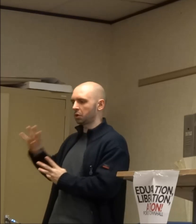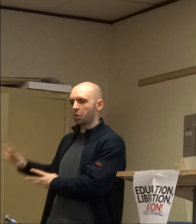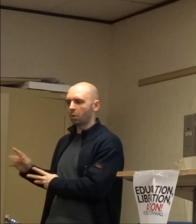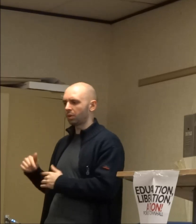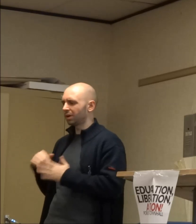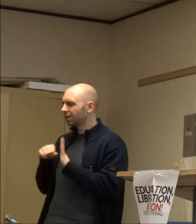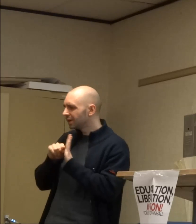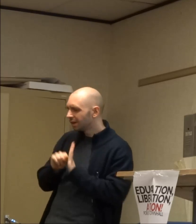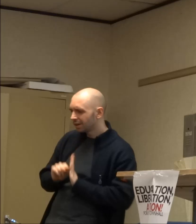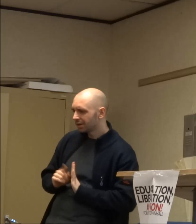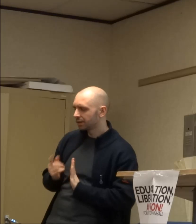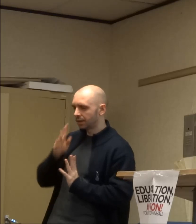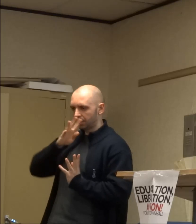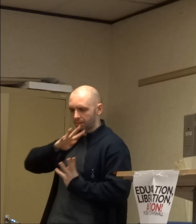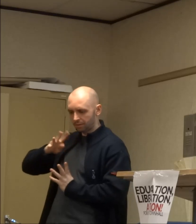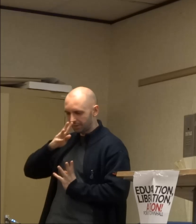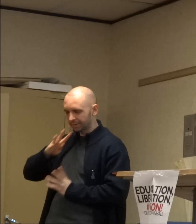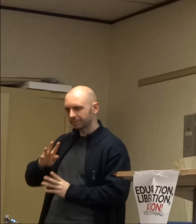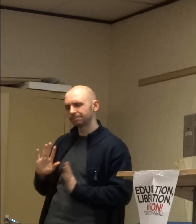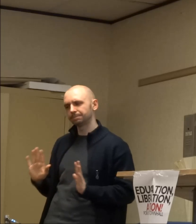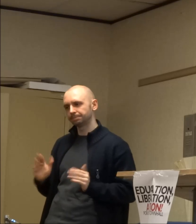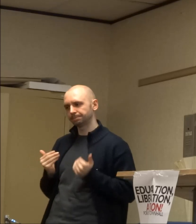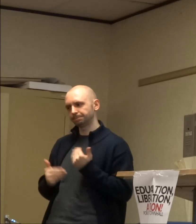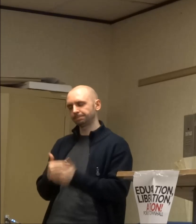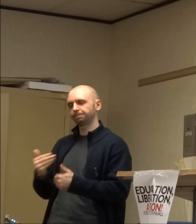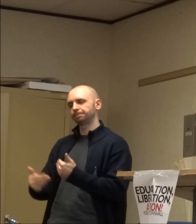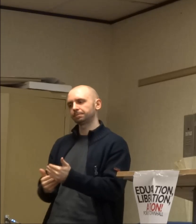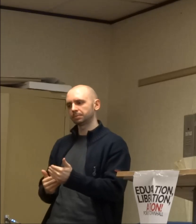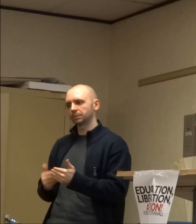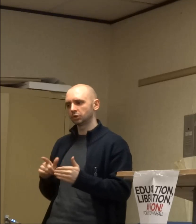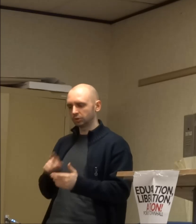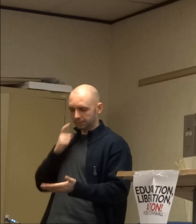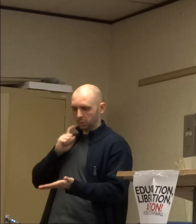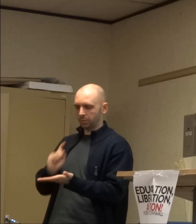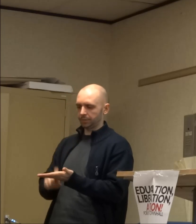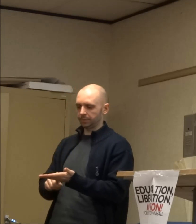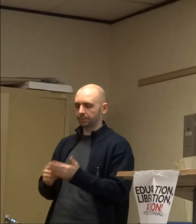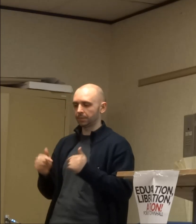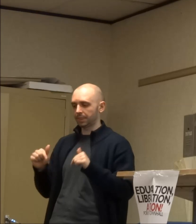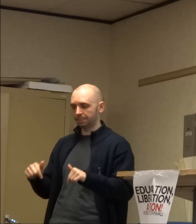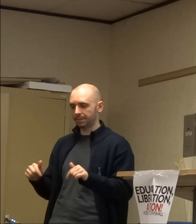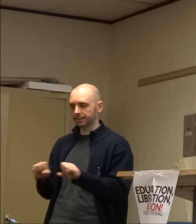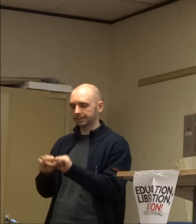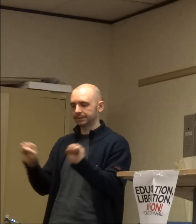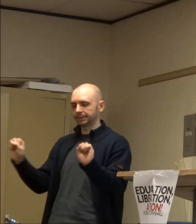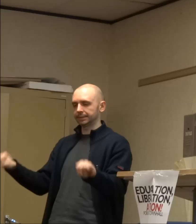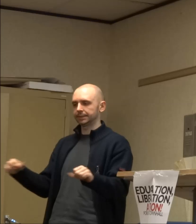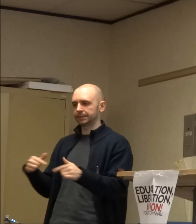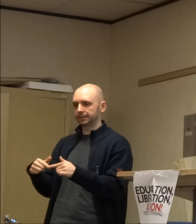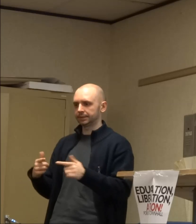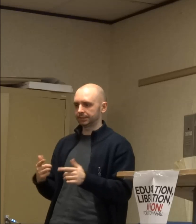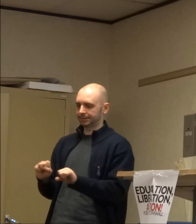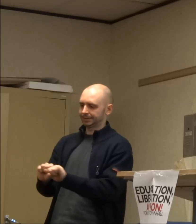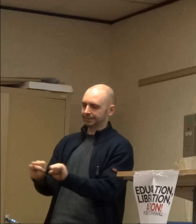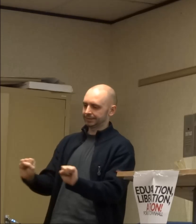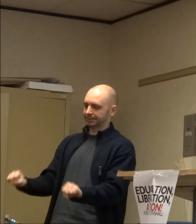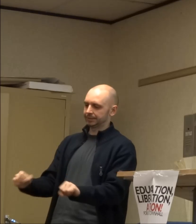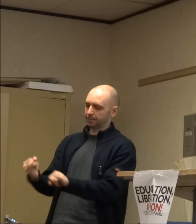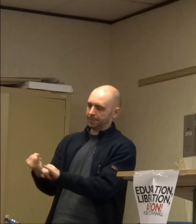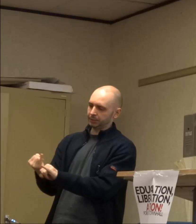is not an individualized process. It's institutional and it's systemic. So I, as an individual, cannot be made to feel empowered